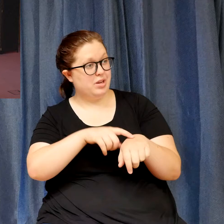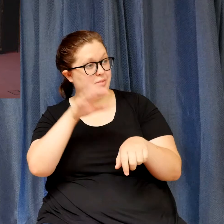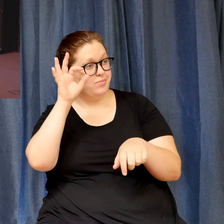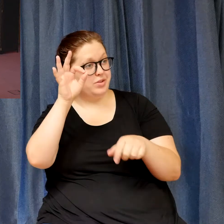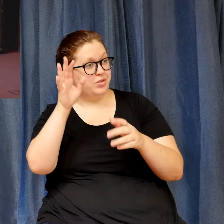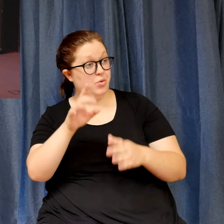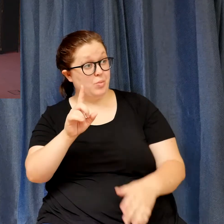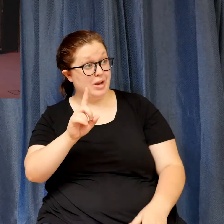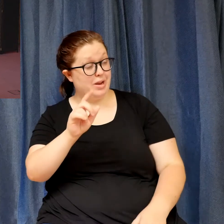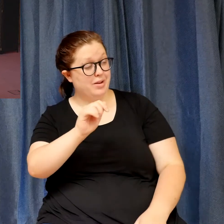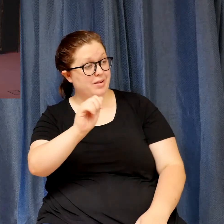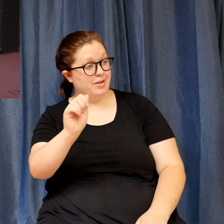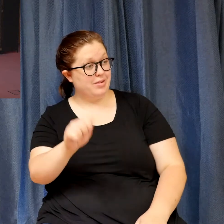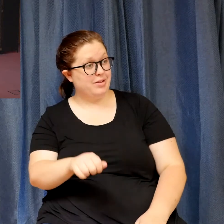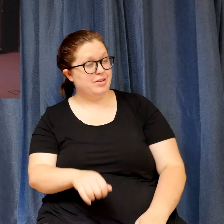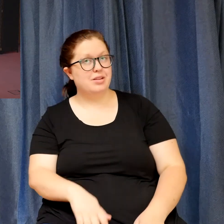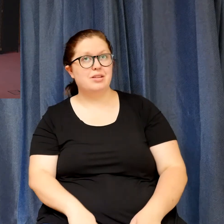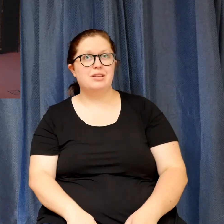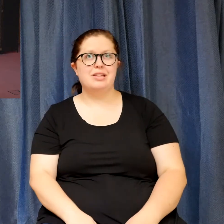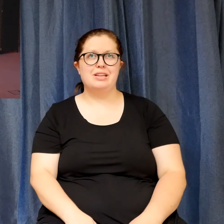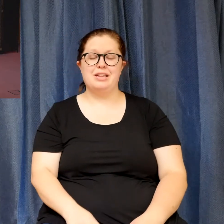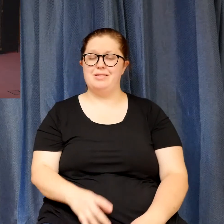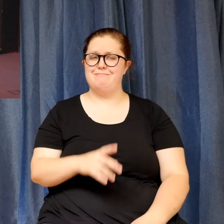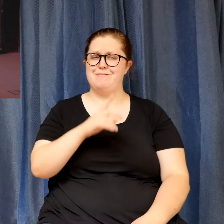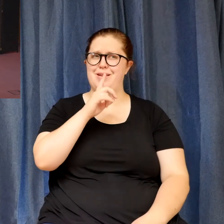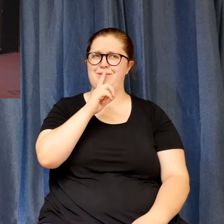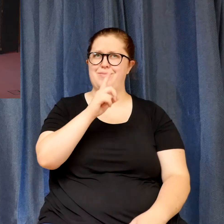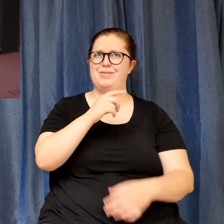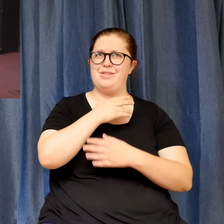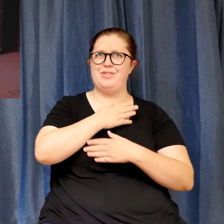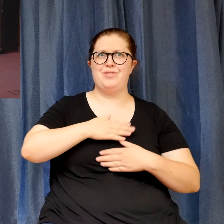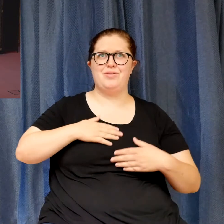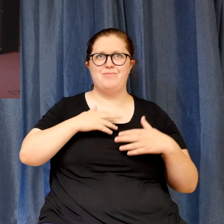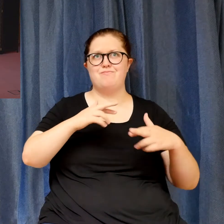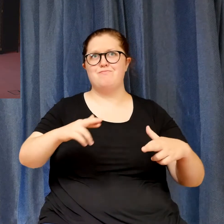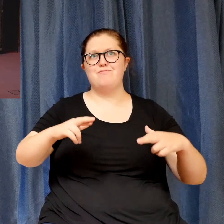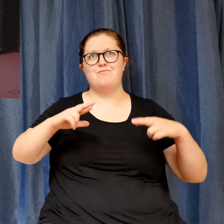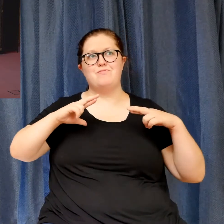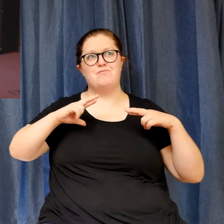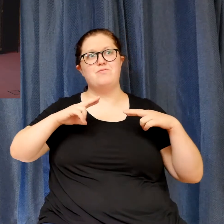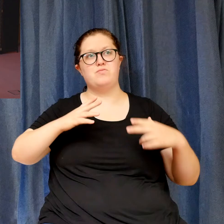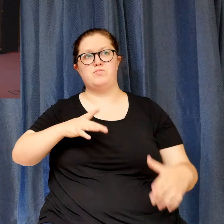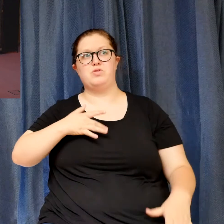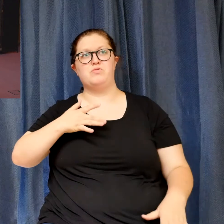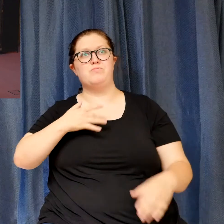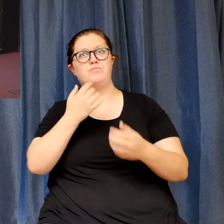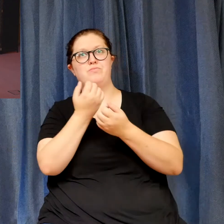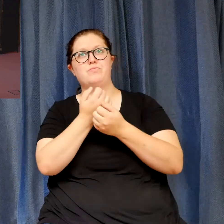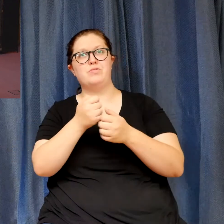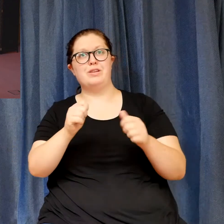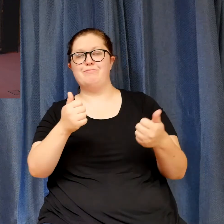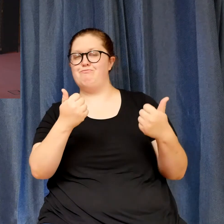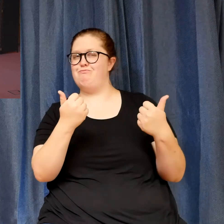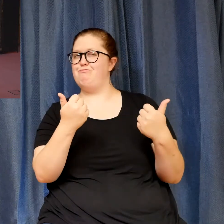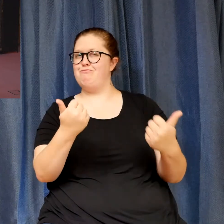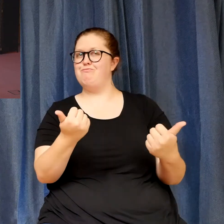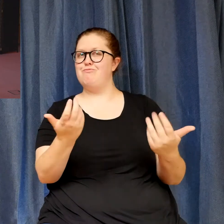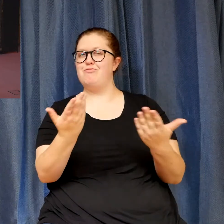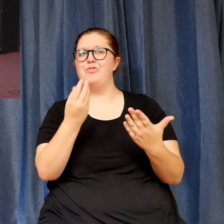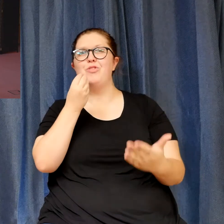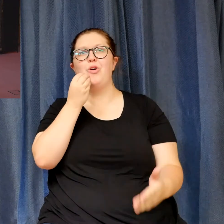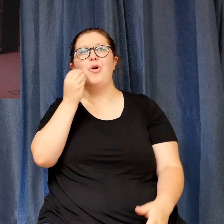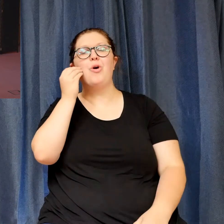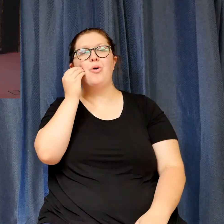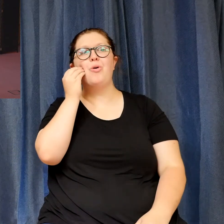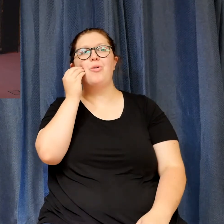in Austin, Texas? And I thought, I'm really enjoying retirement. It feels pretty safe right here at